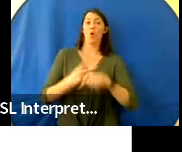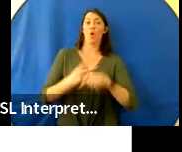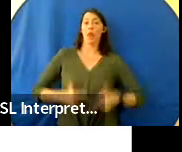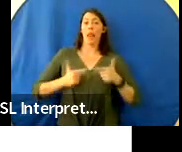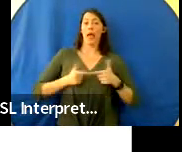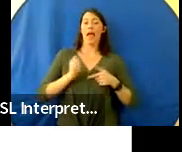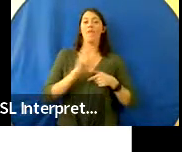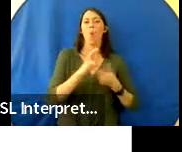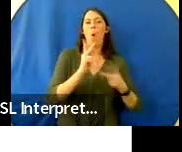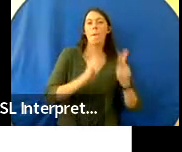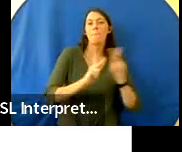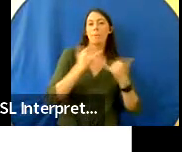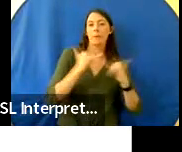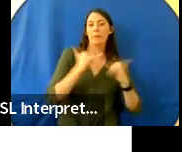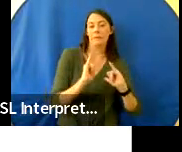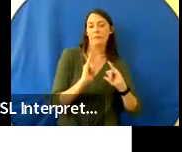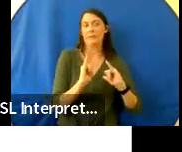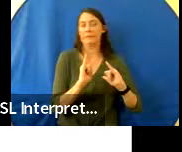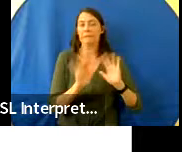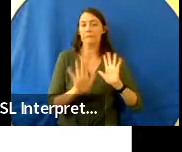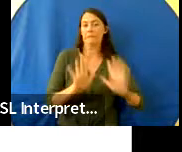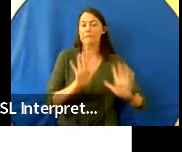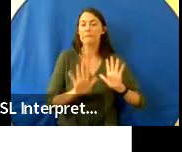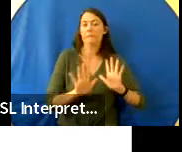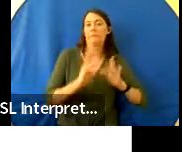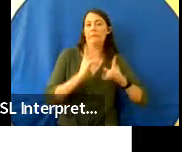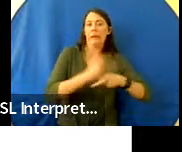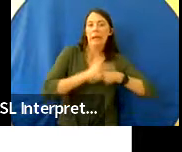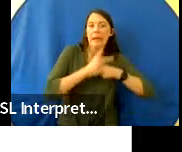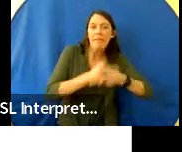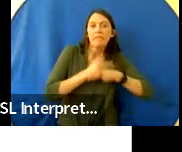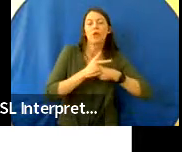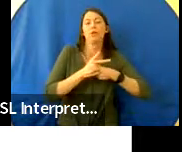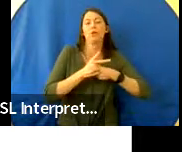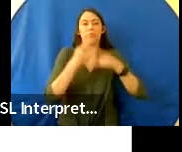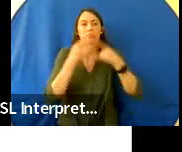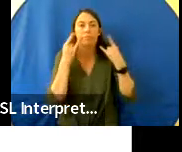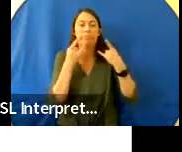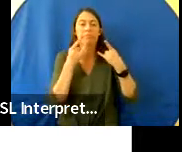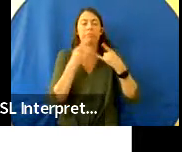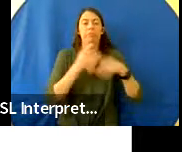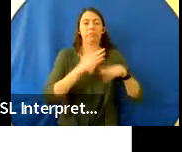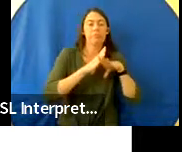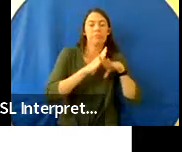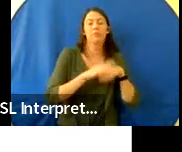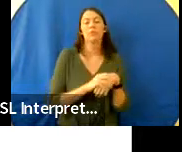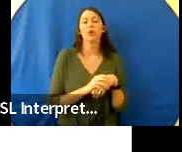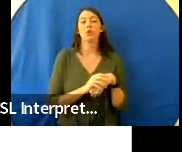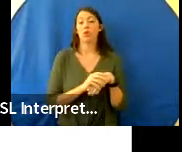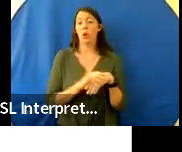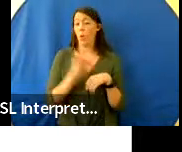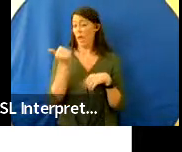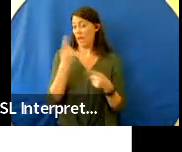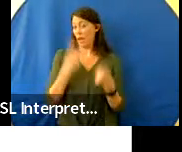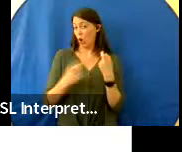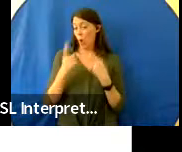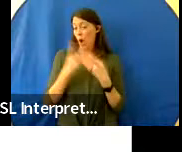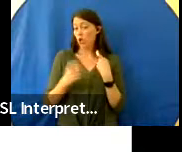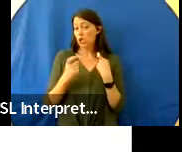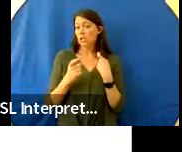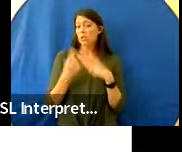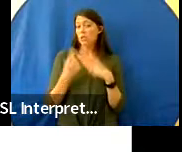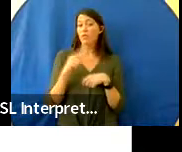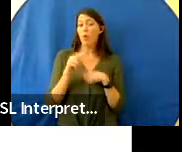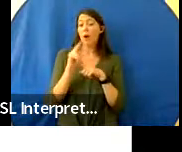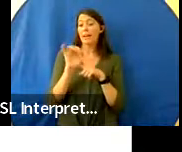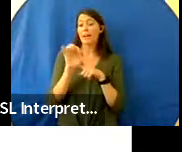the behaviors that we know will make a difference in all this? So before we get to those discussion questions, or any additional questions for Nick or